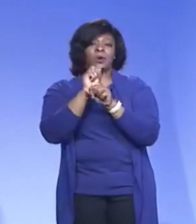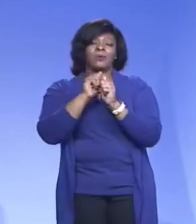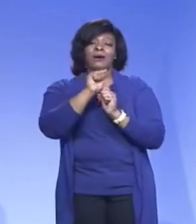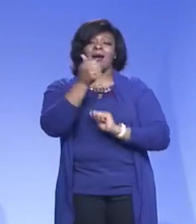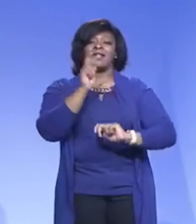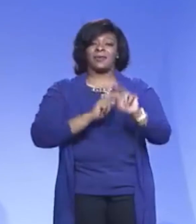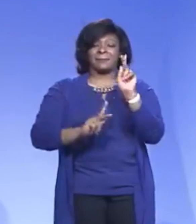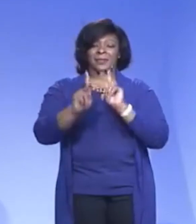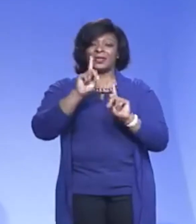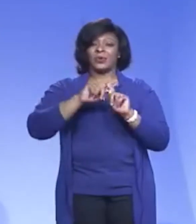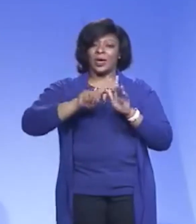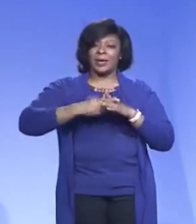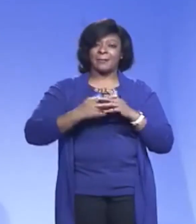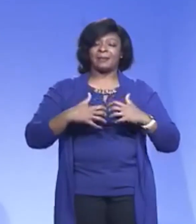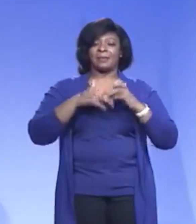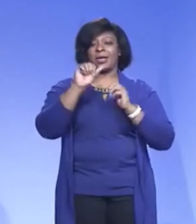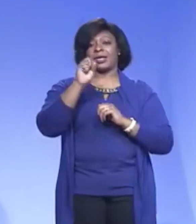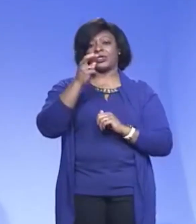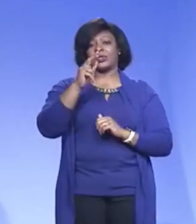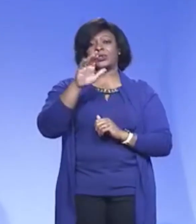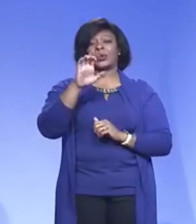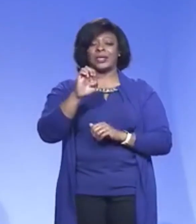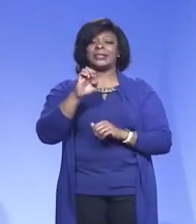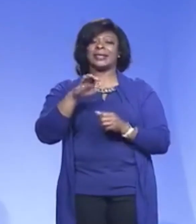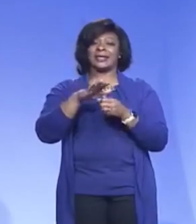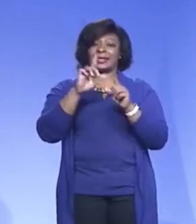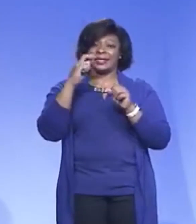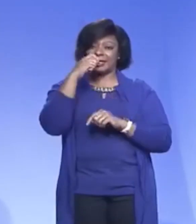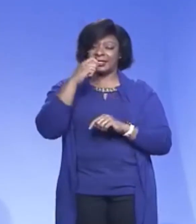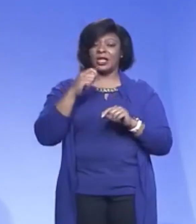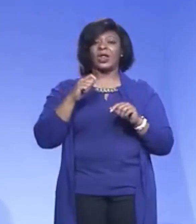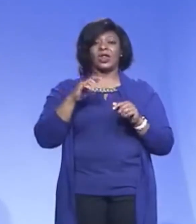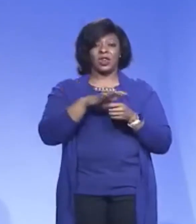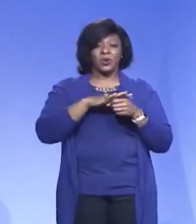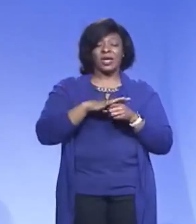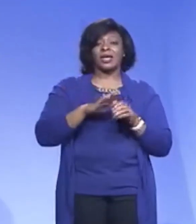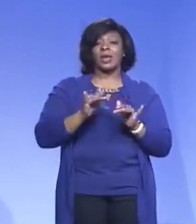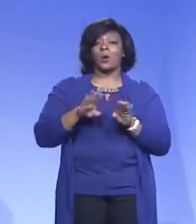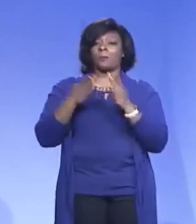others to implement assurance testing locally. And with that, I'll open it up for questions.